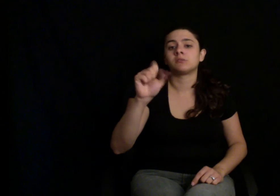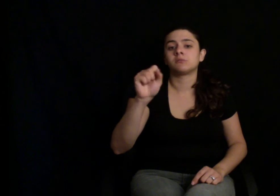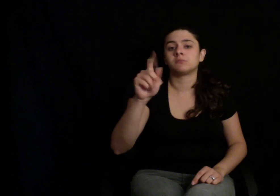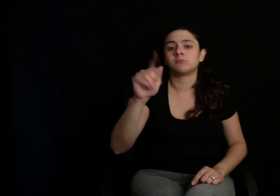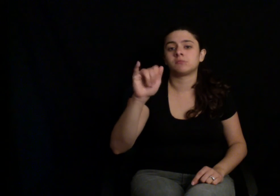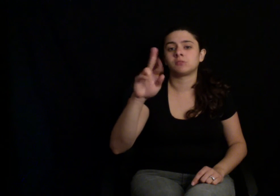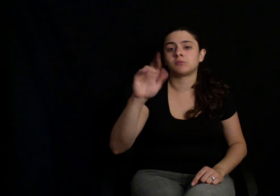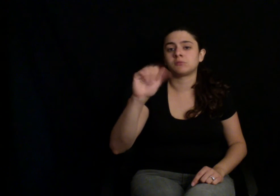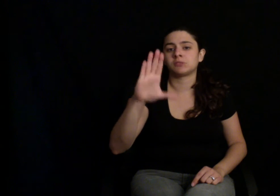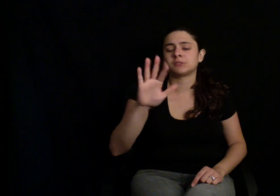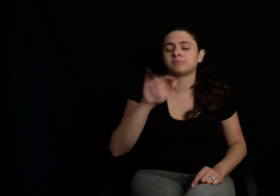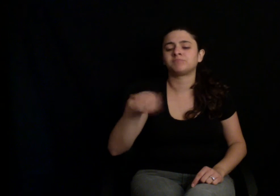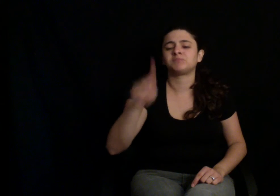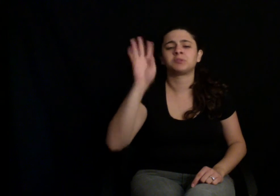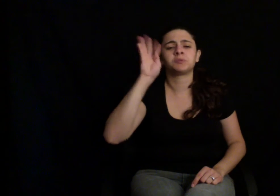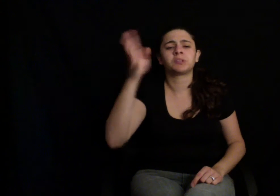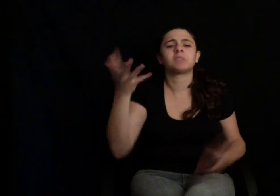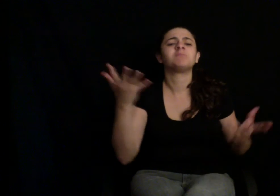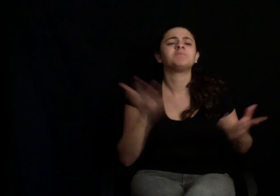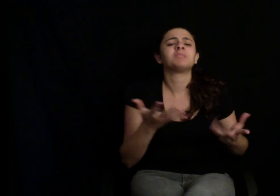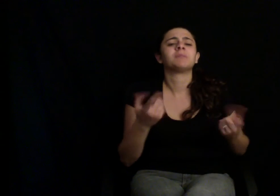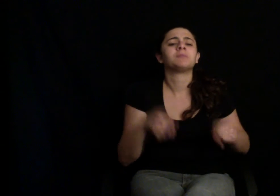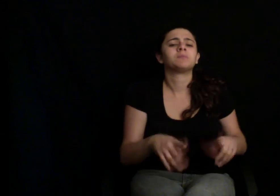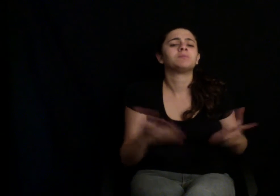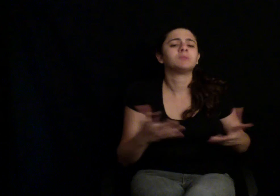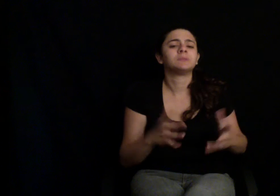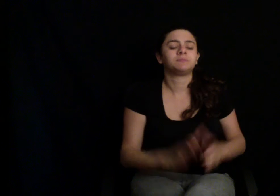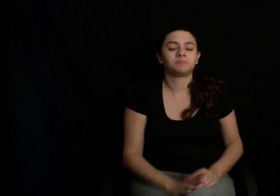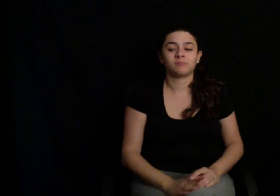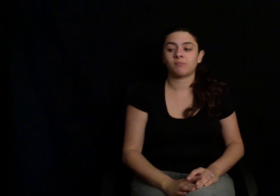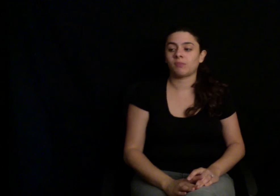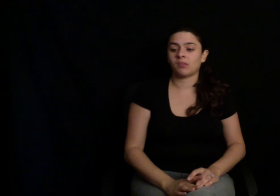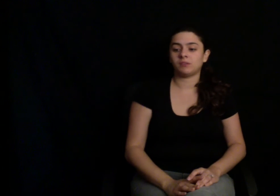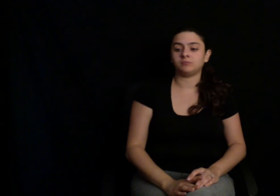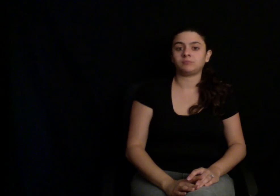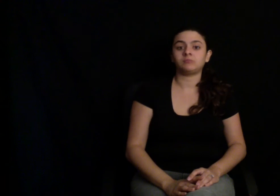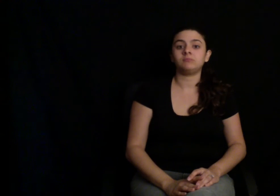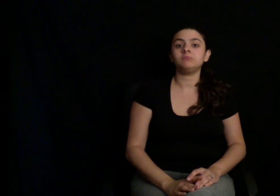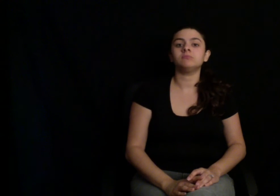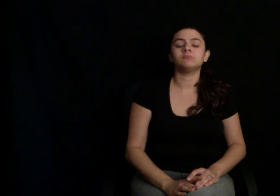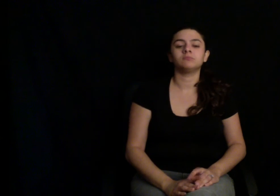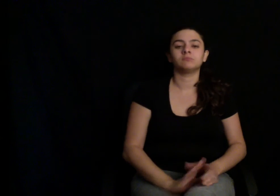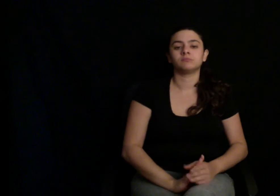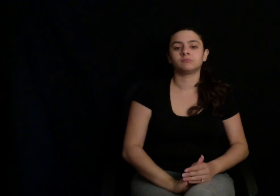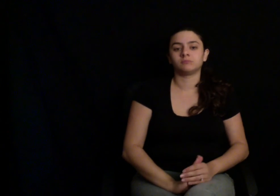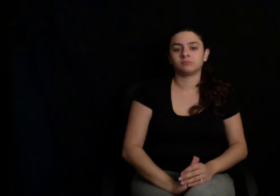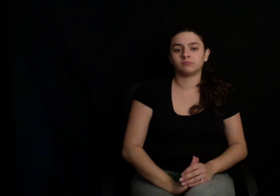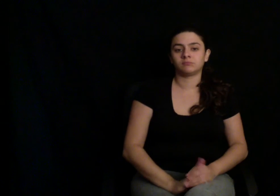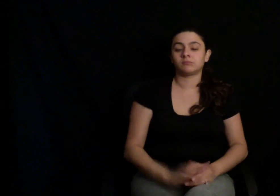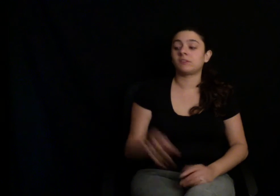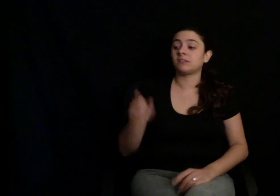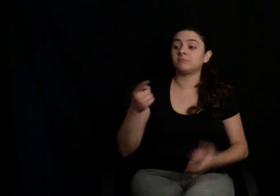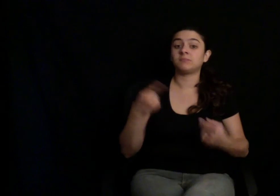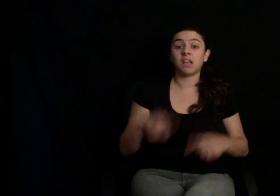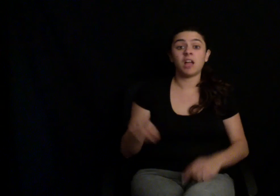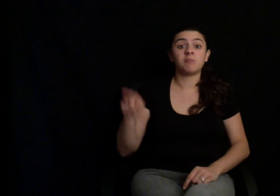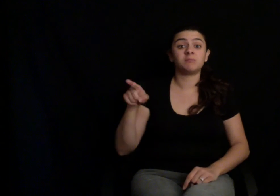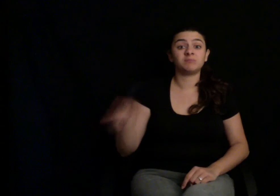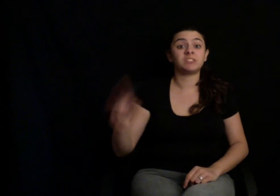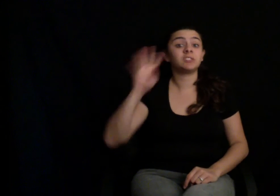this is far from Alexander's only encounter with Reddit fame. He actually created the r/nofap community as